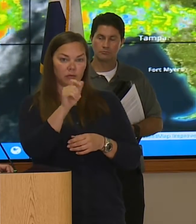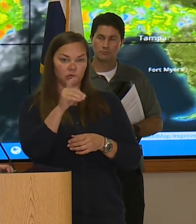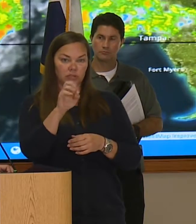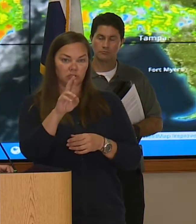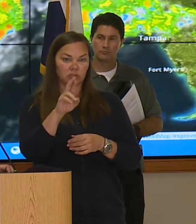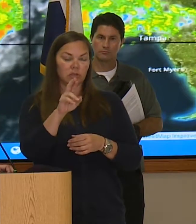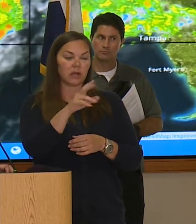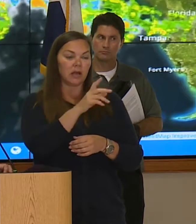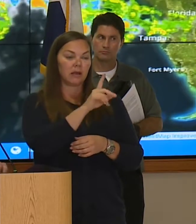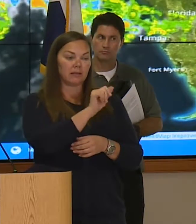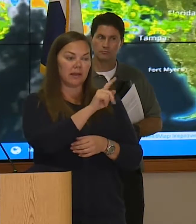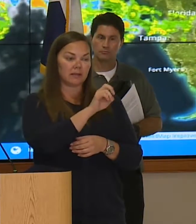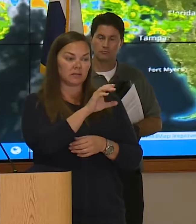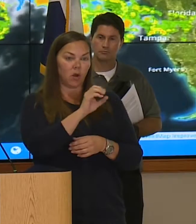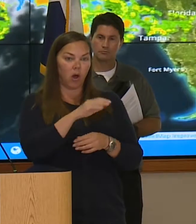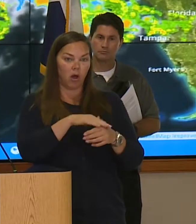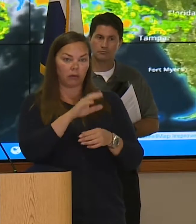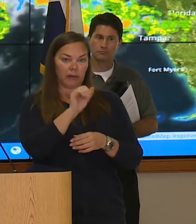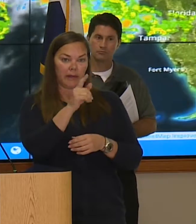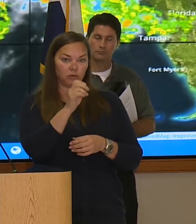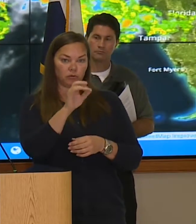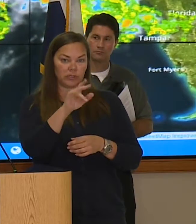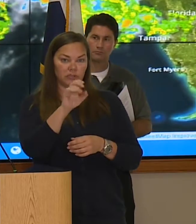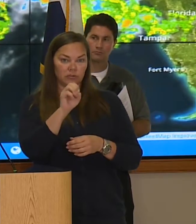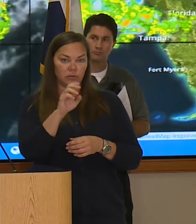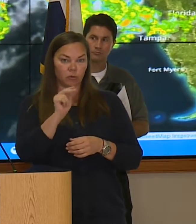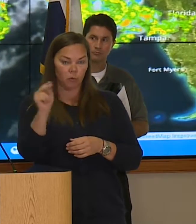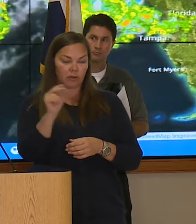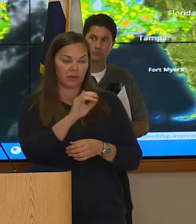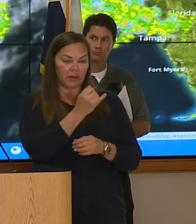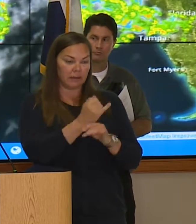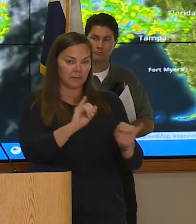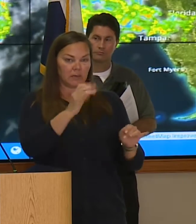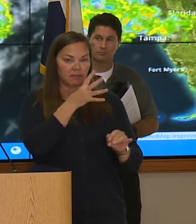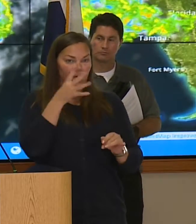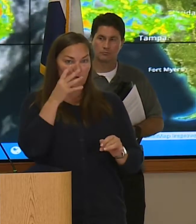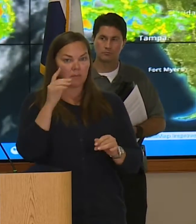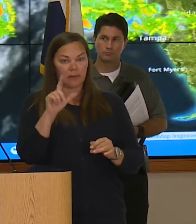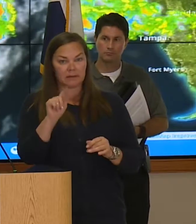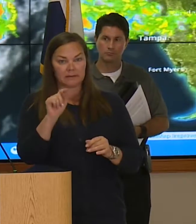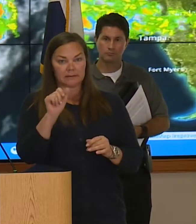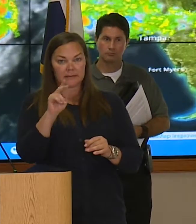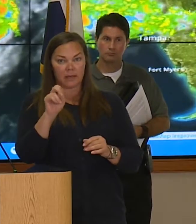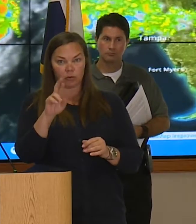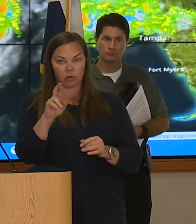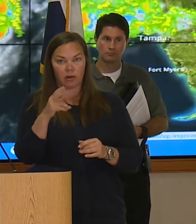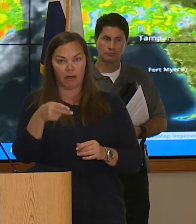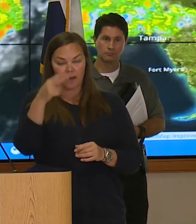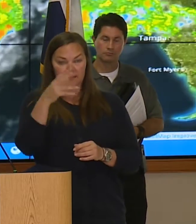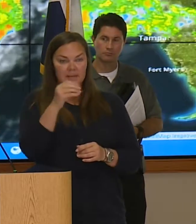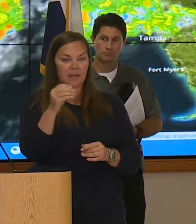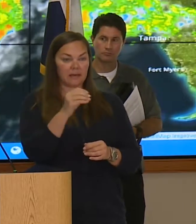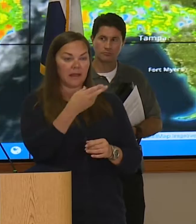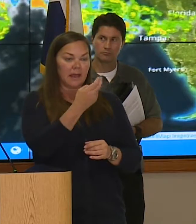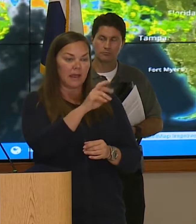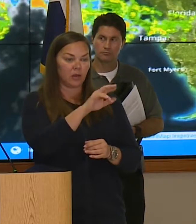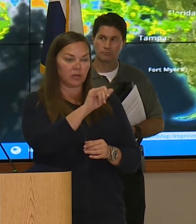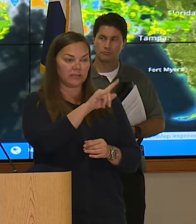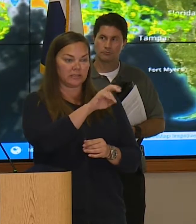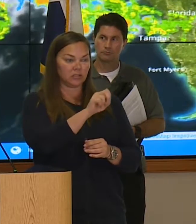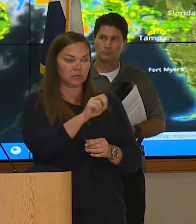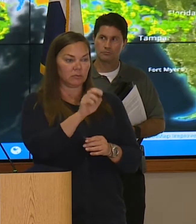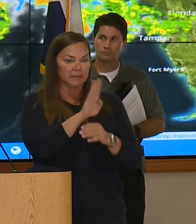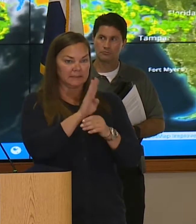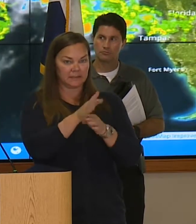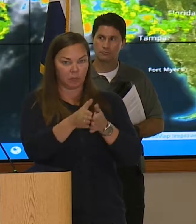North, Independent Farms, Tanner Heights, and the Heritage Business Park. Right now, there